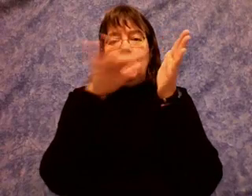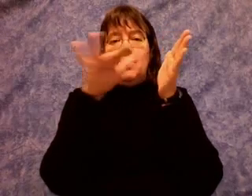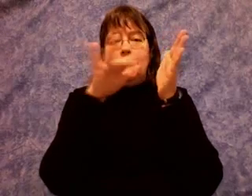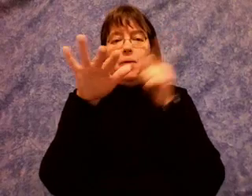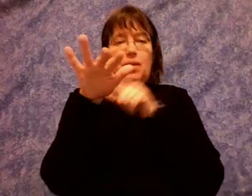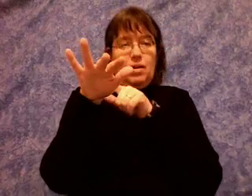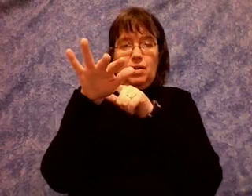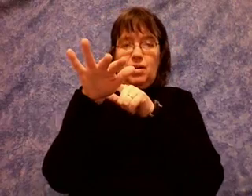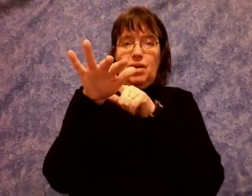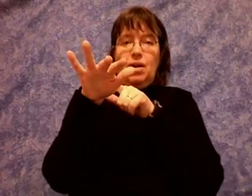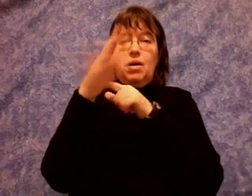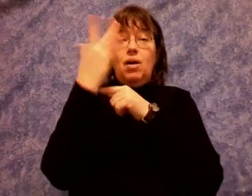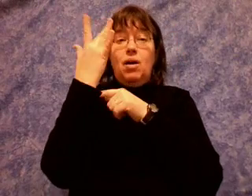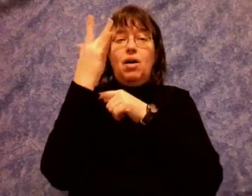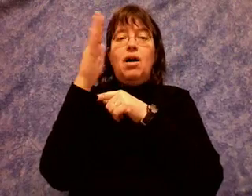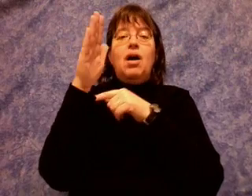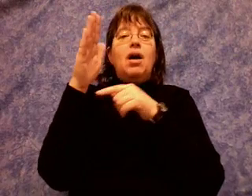Because reading fingerspelling,